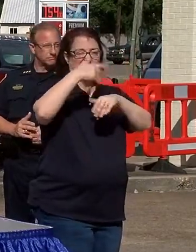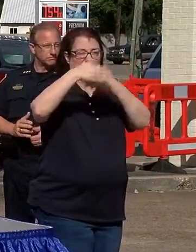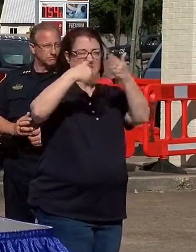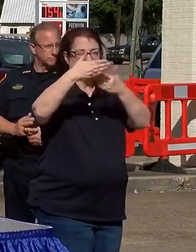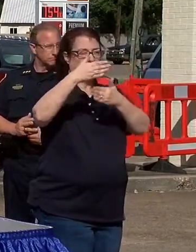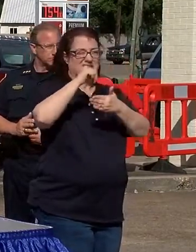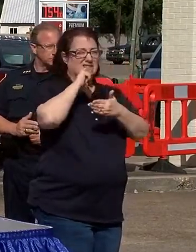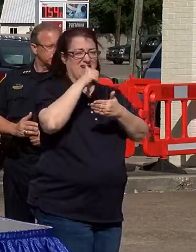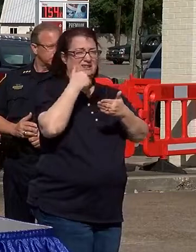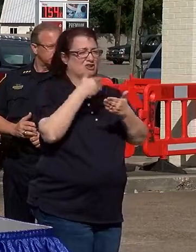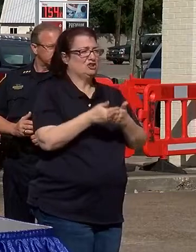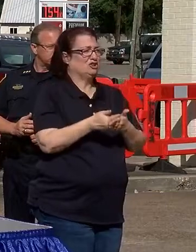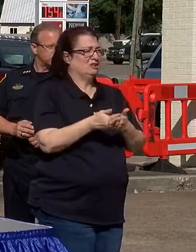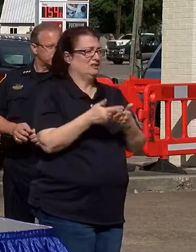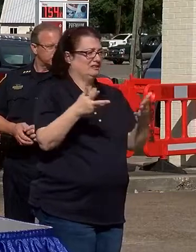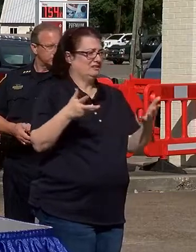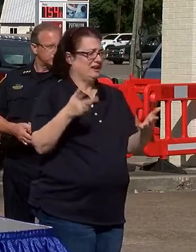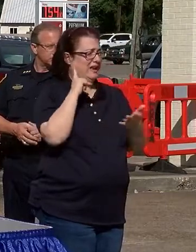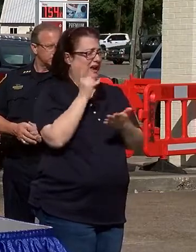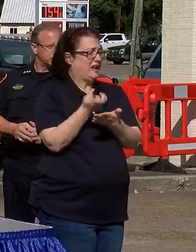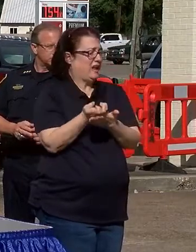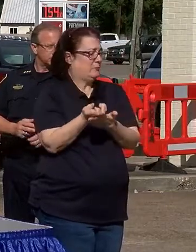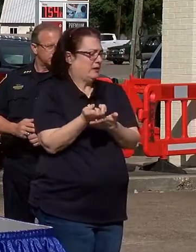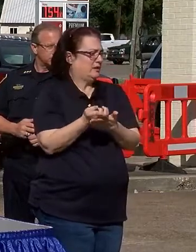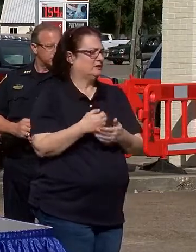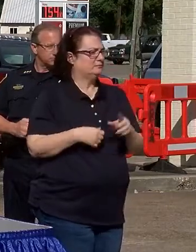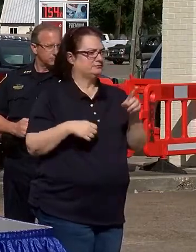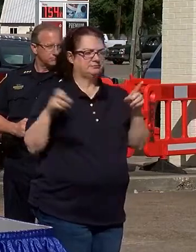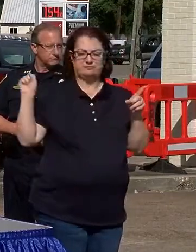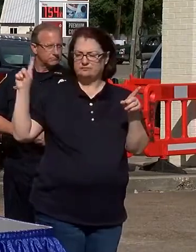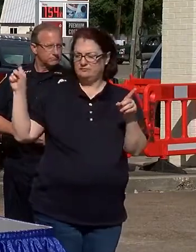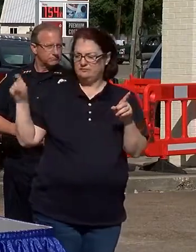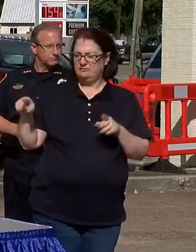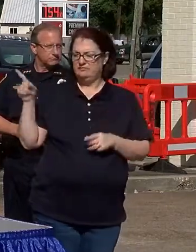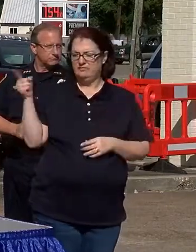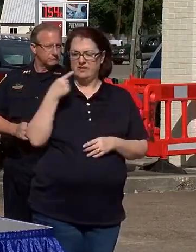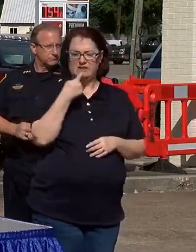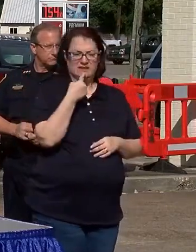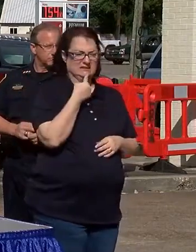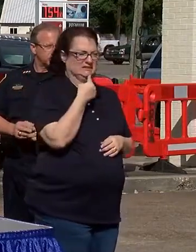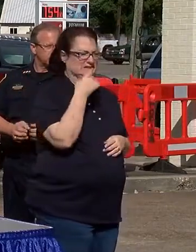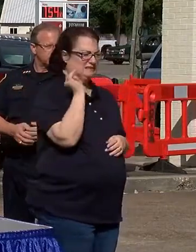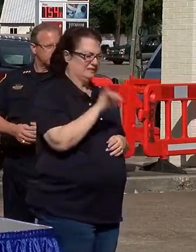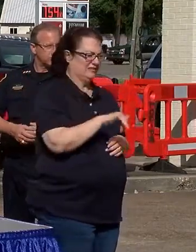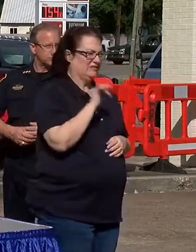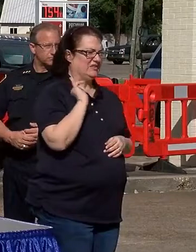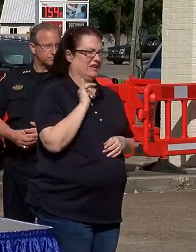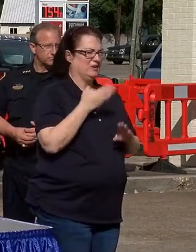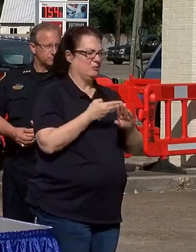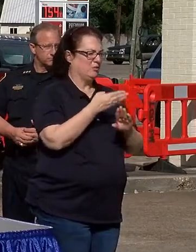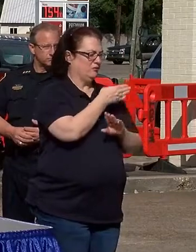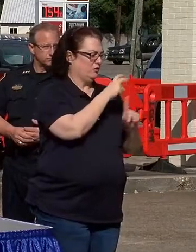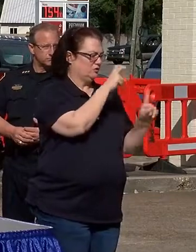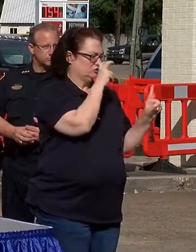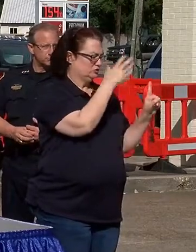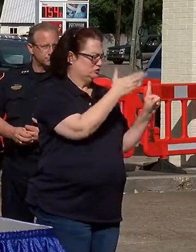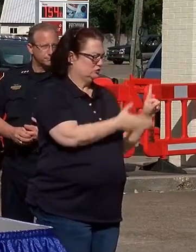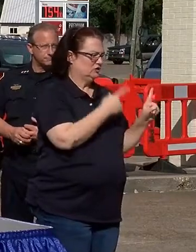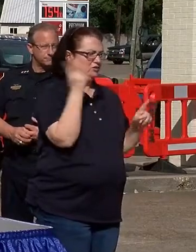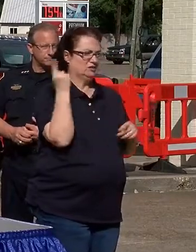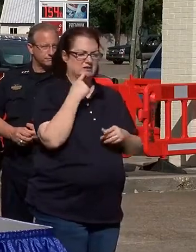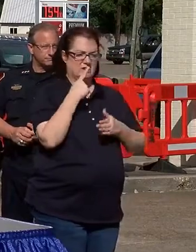sir. You said that the restrictions before this were actually stricter. Can you tell me what your